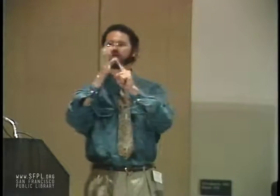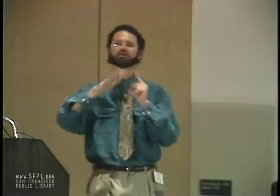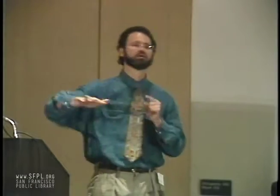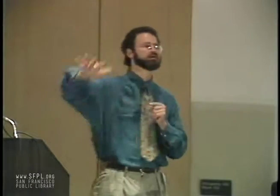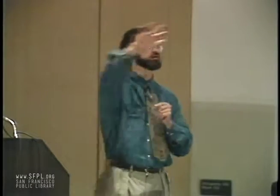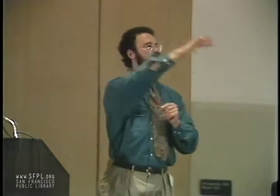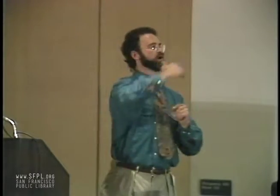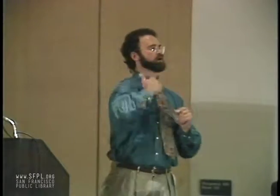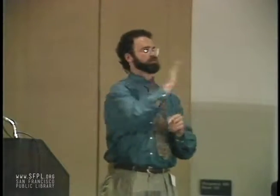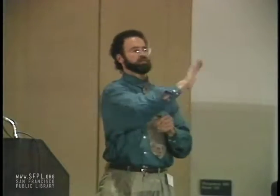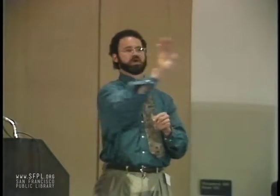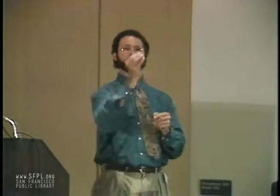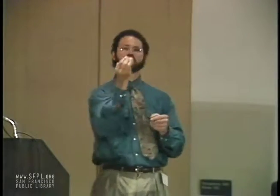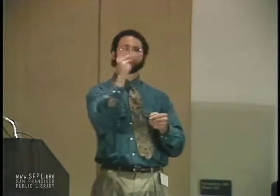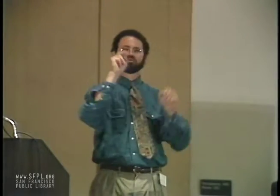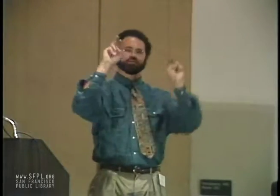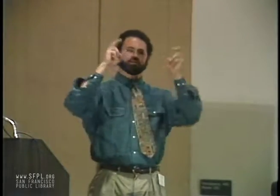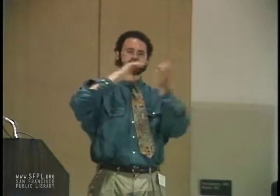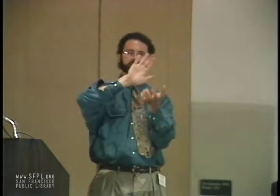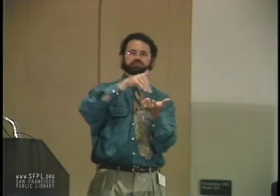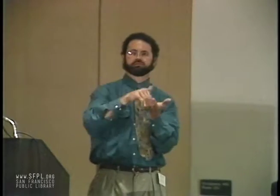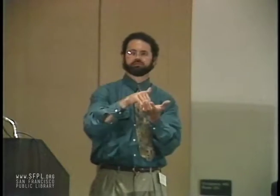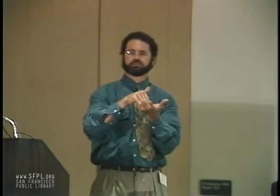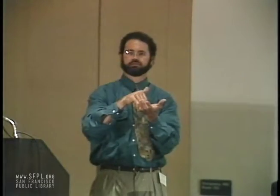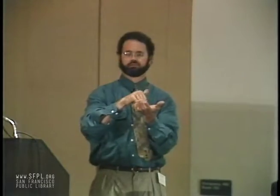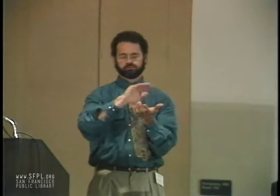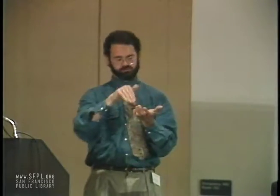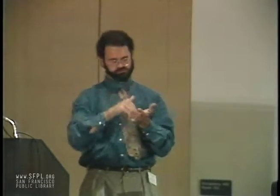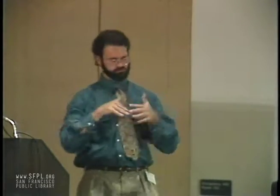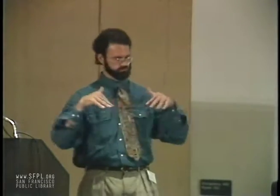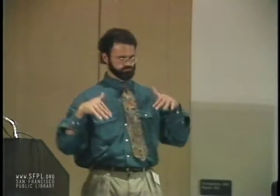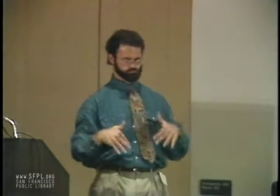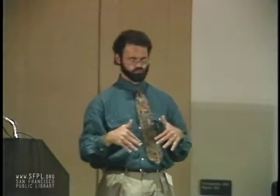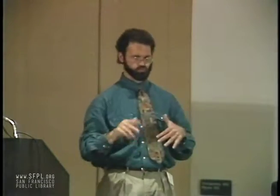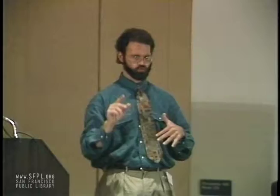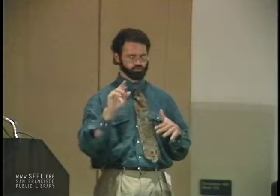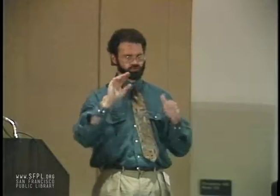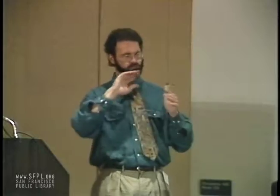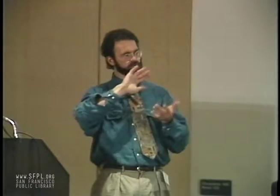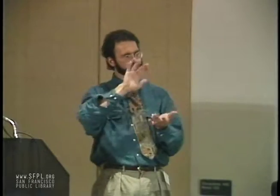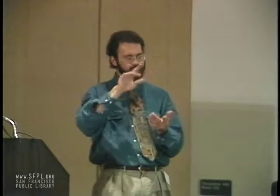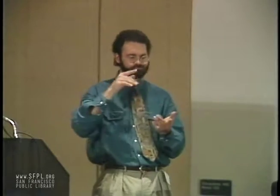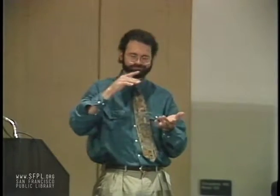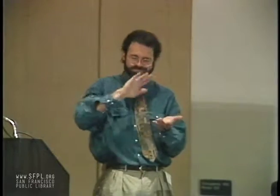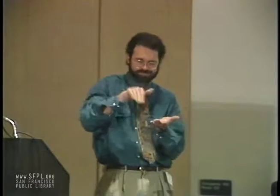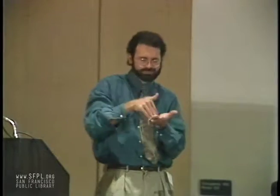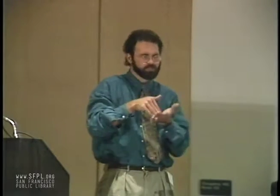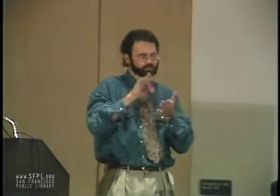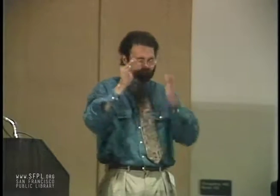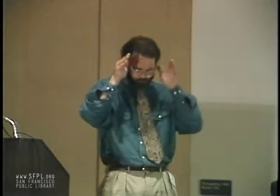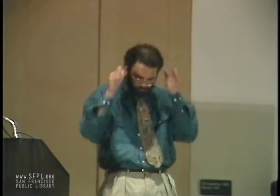normalcy. You know, each culture has its own central focal point